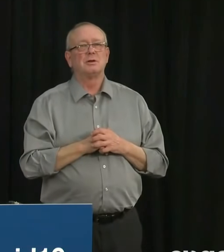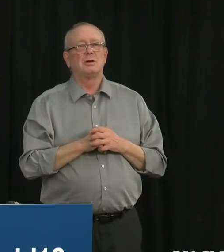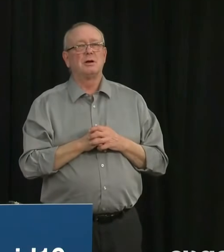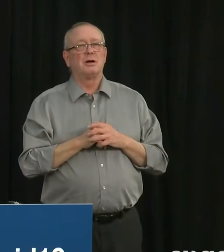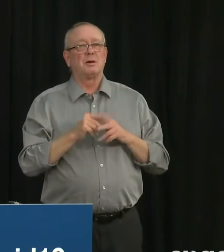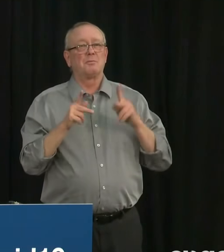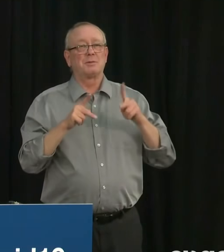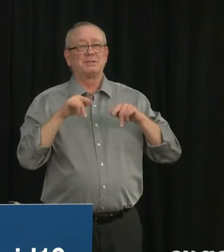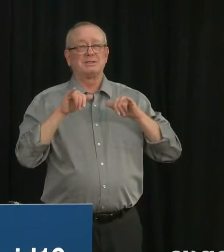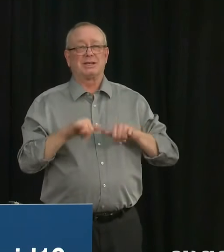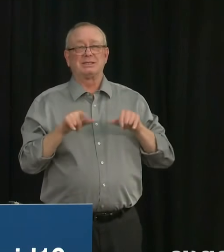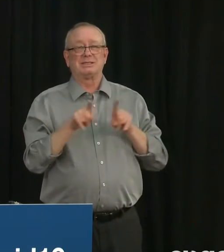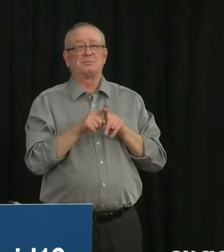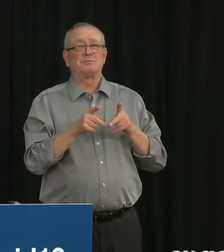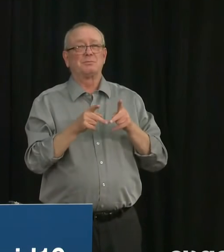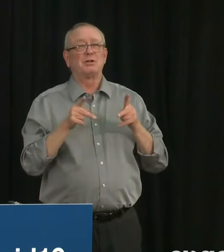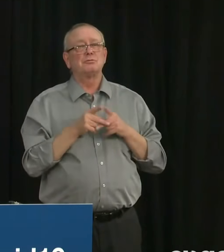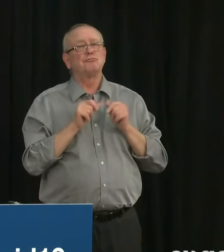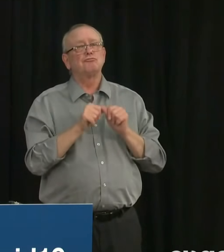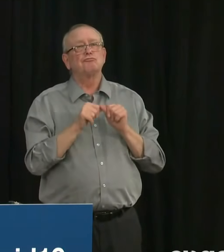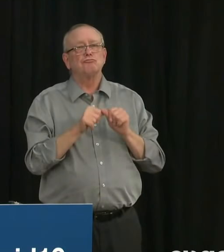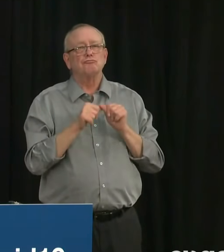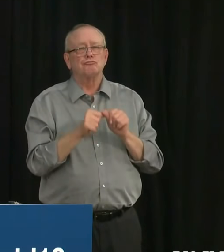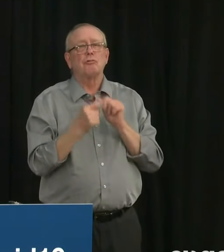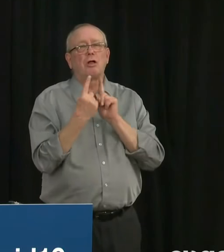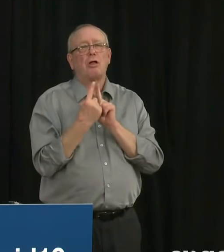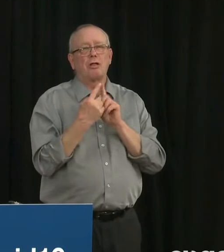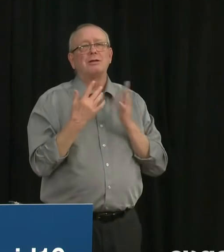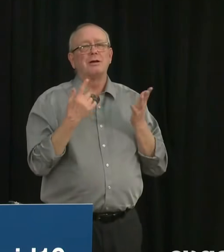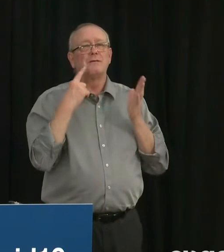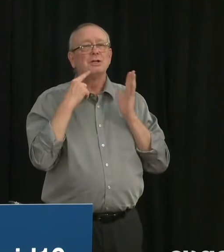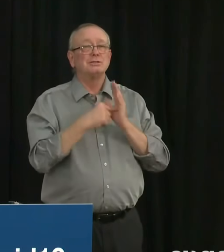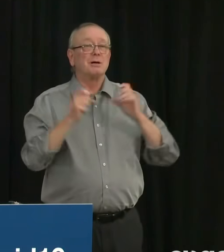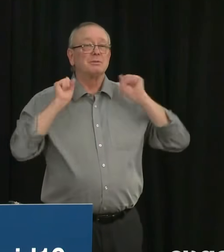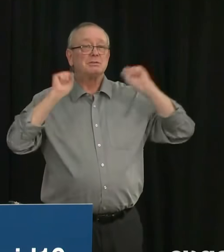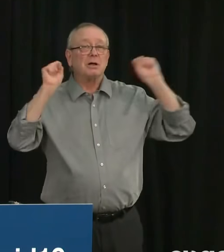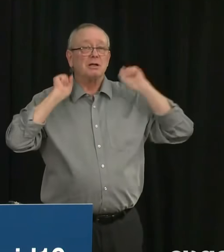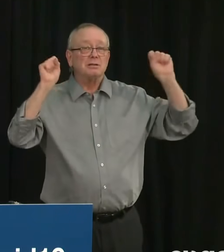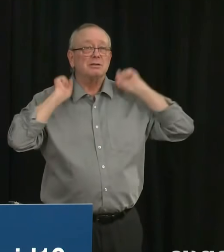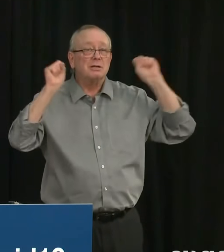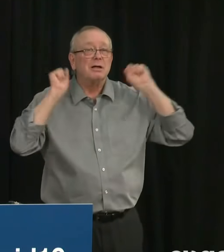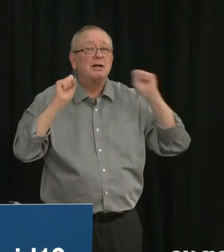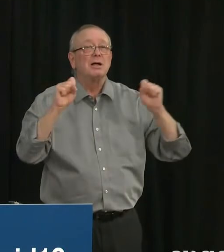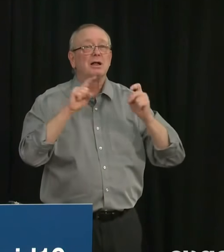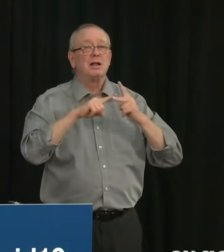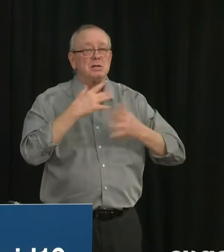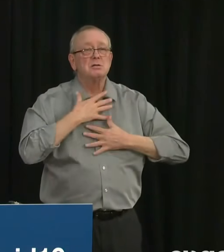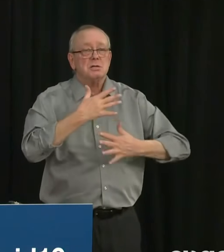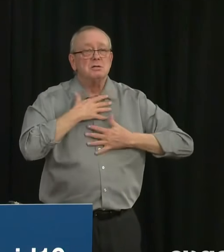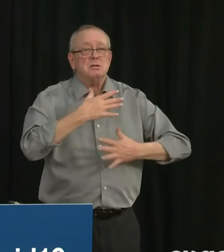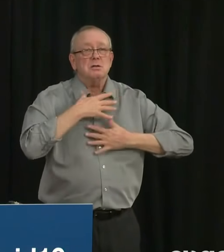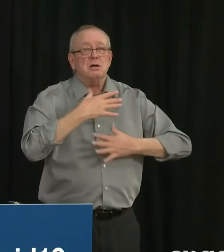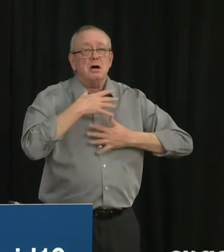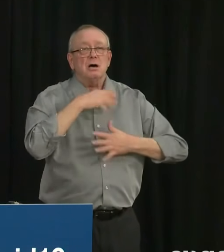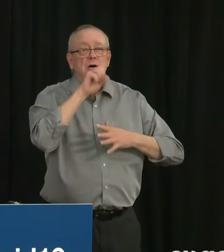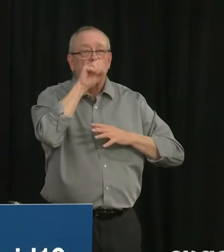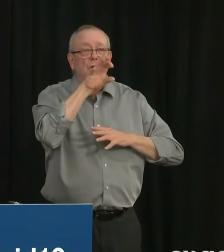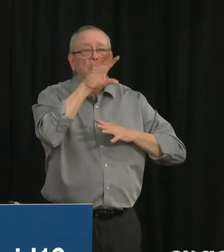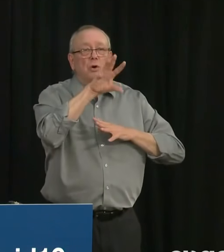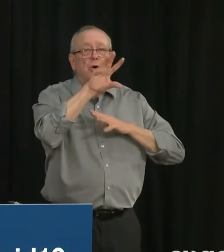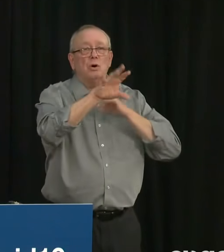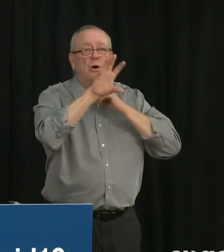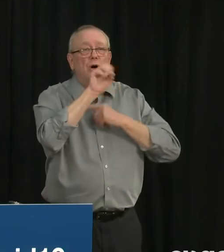time, especially when doing activities like exercise that makes them expel small particles at greater volumes and